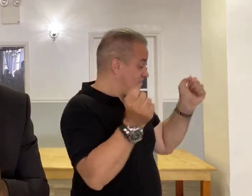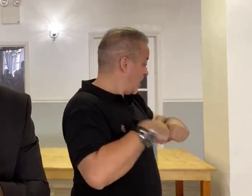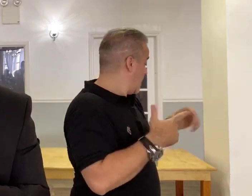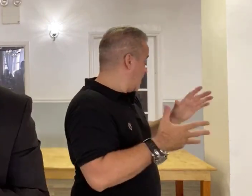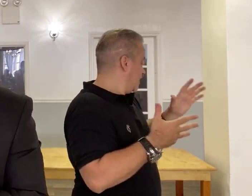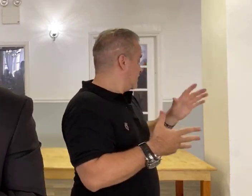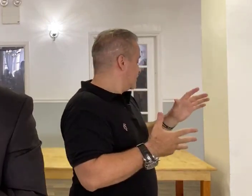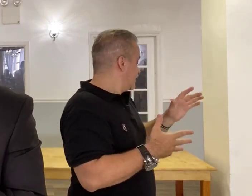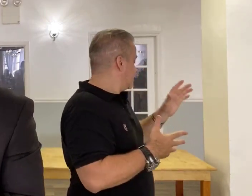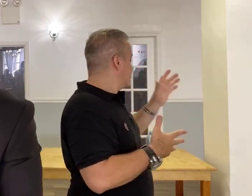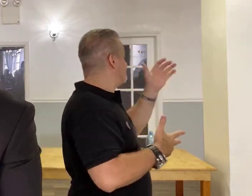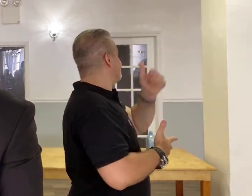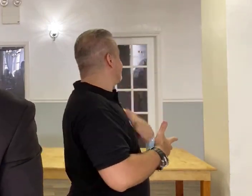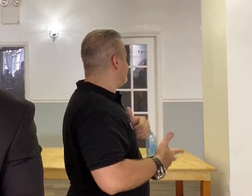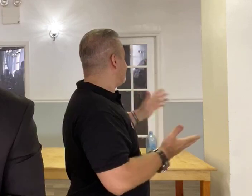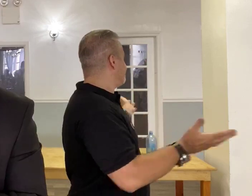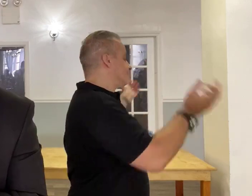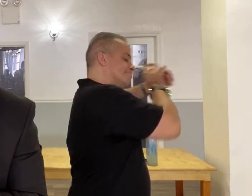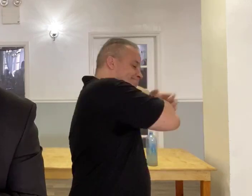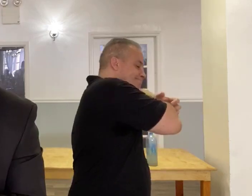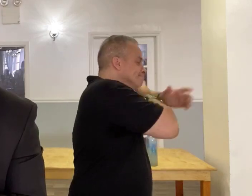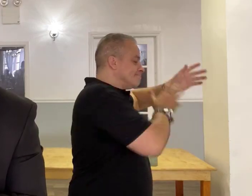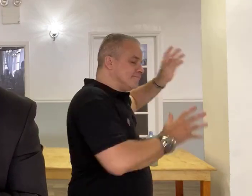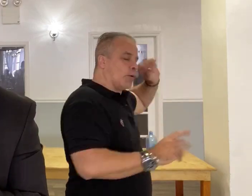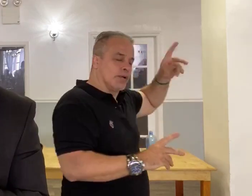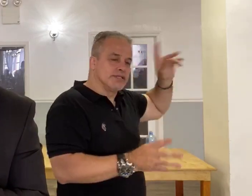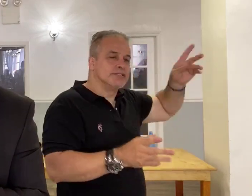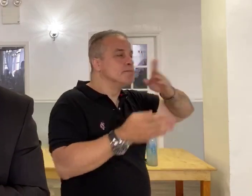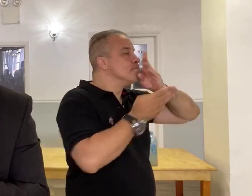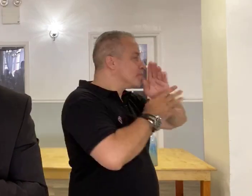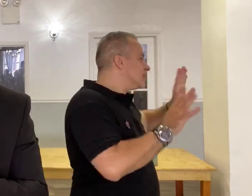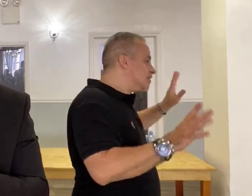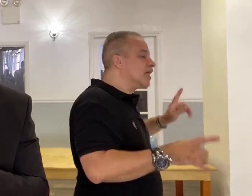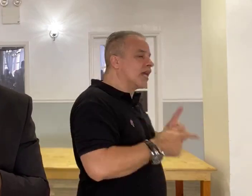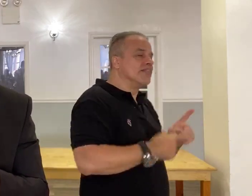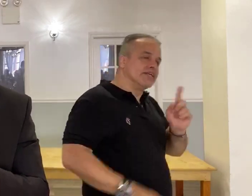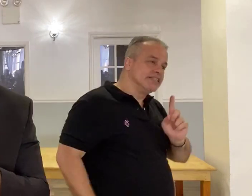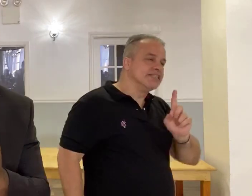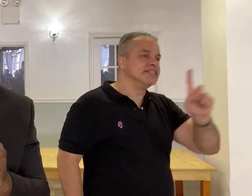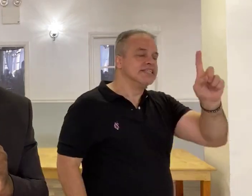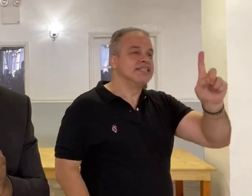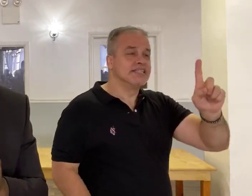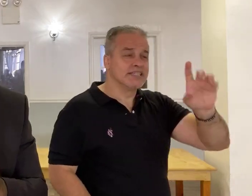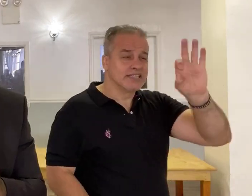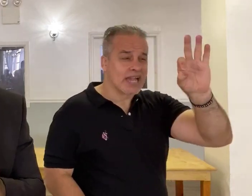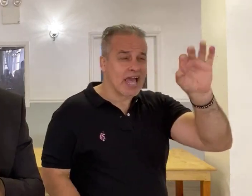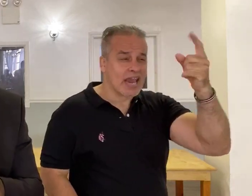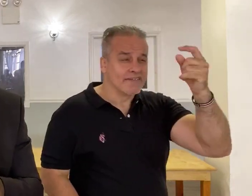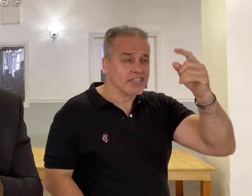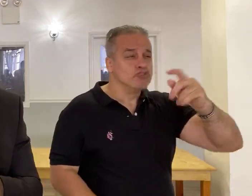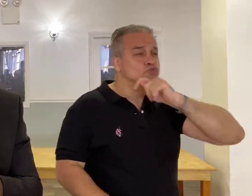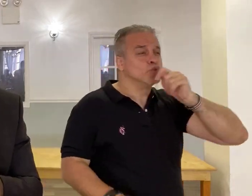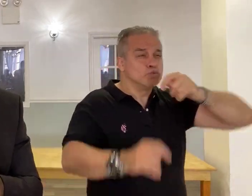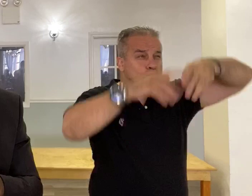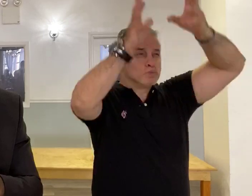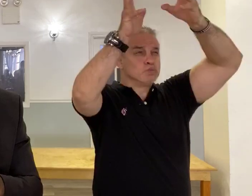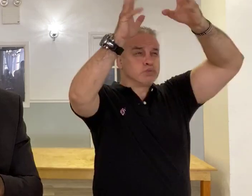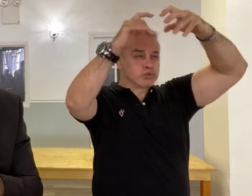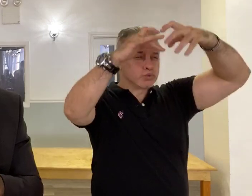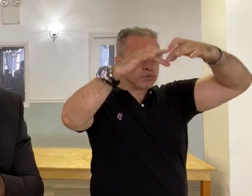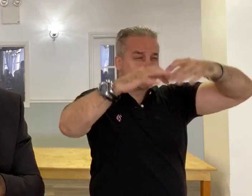life? It is even a vapor that appears for a little time and then vanisheth away. Children going to school.